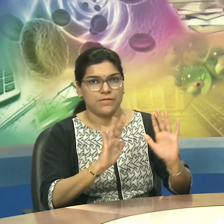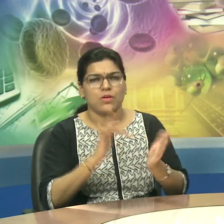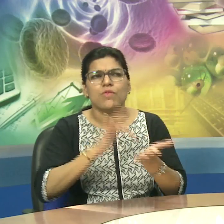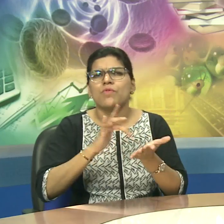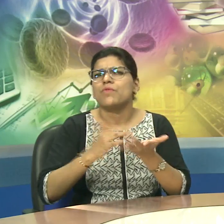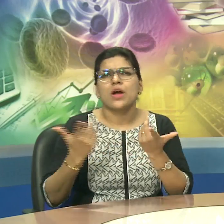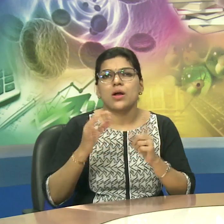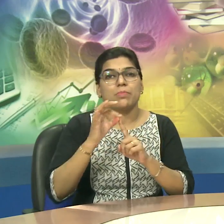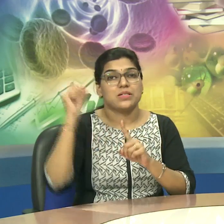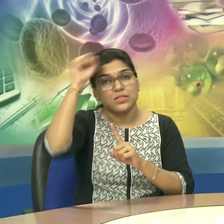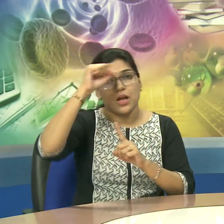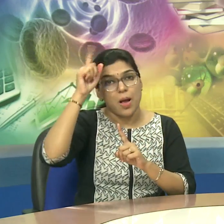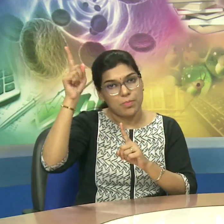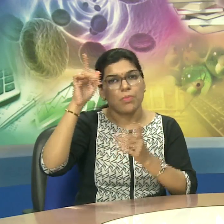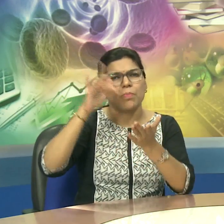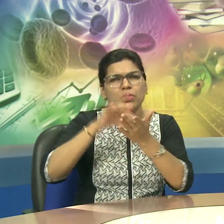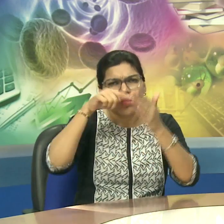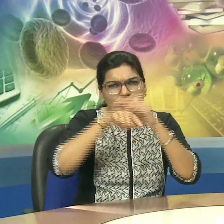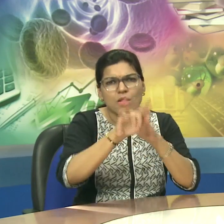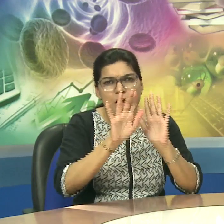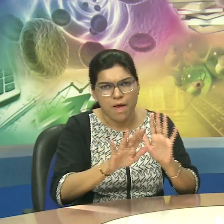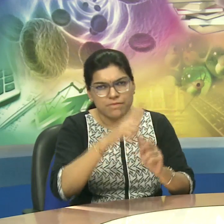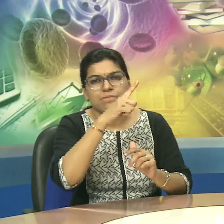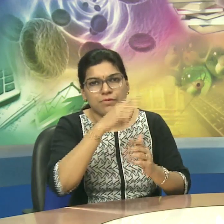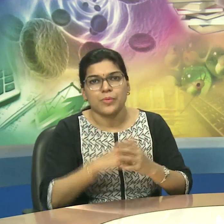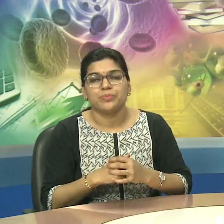He is 87 years old now.